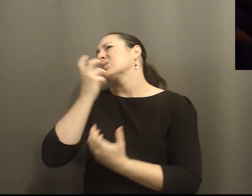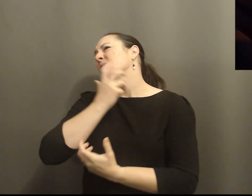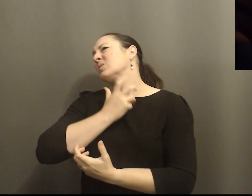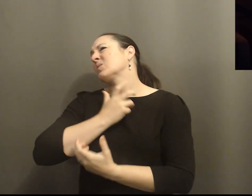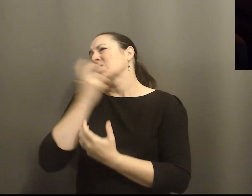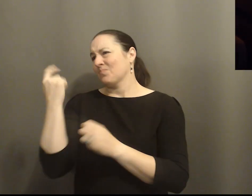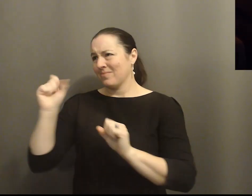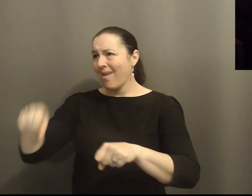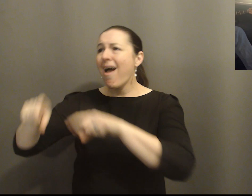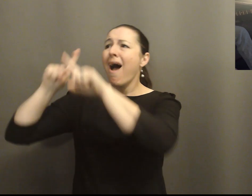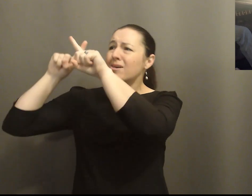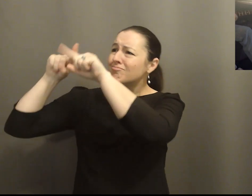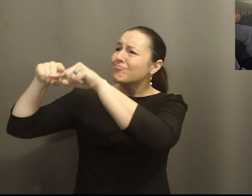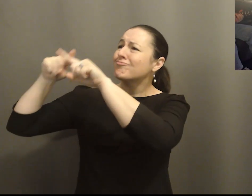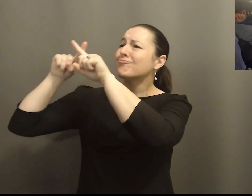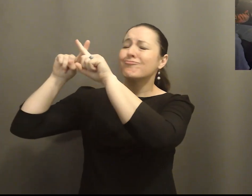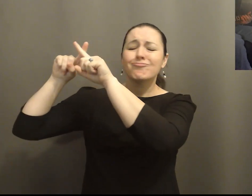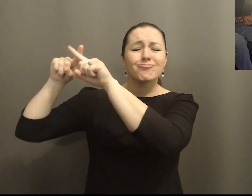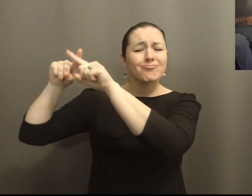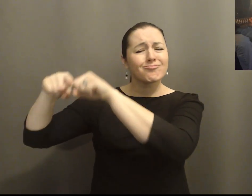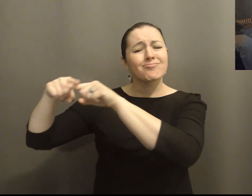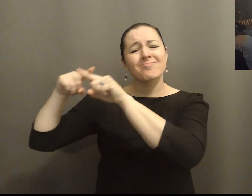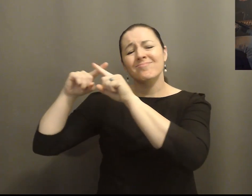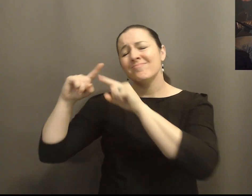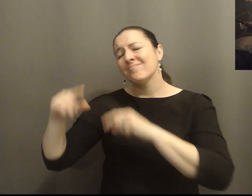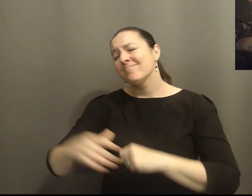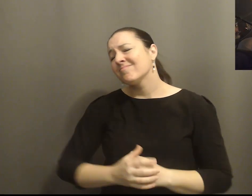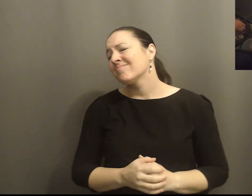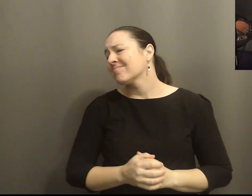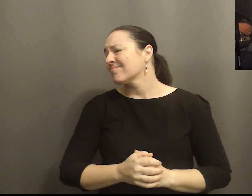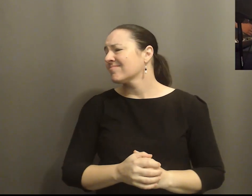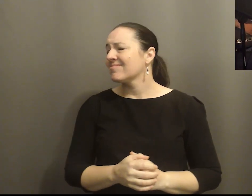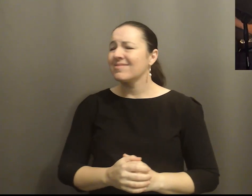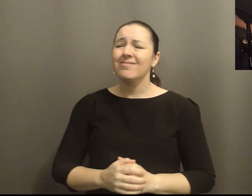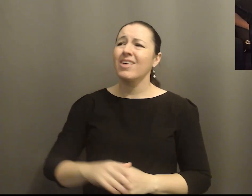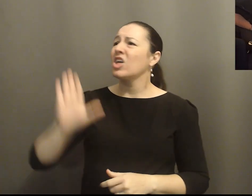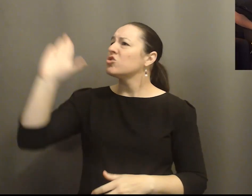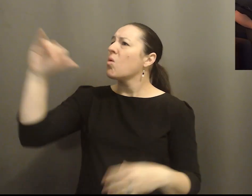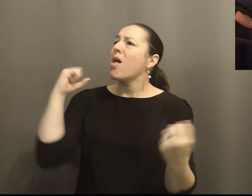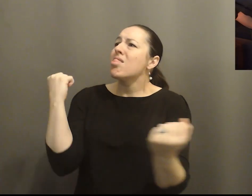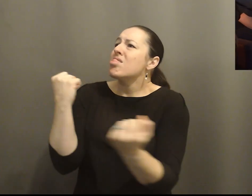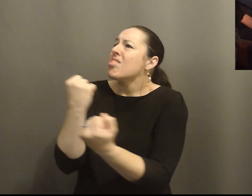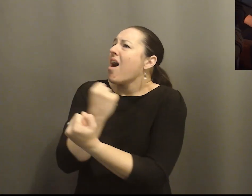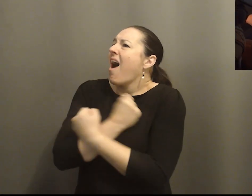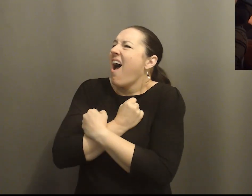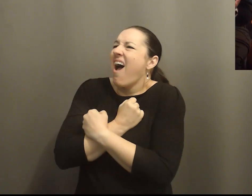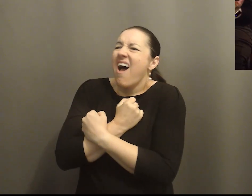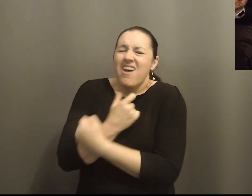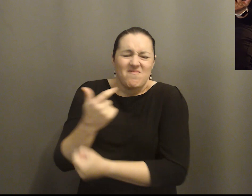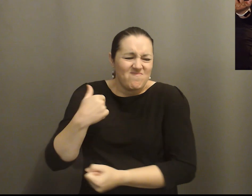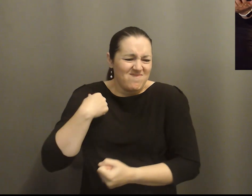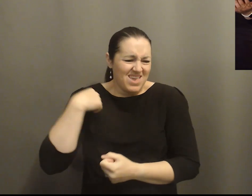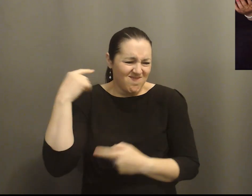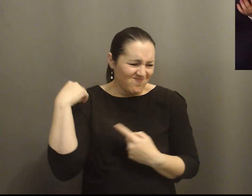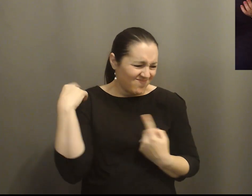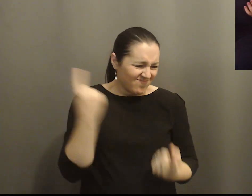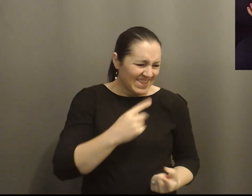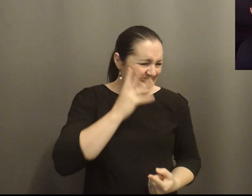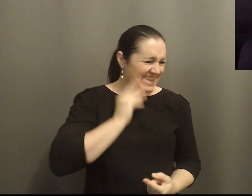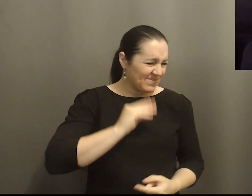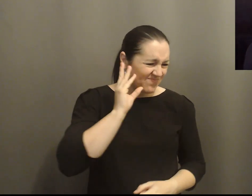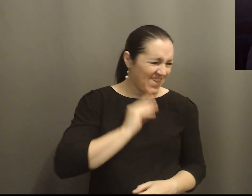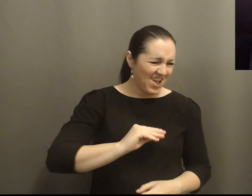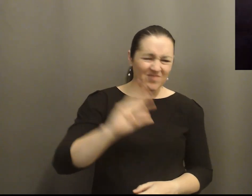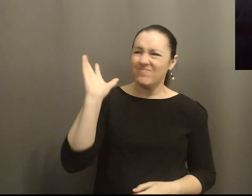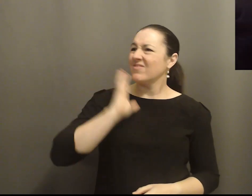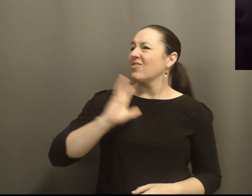have And Jesus, you never know the love like this Never know the love like yours,